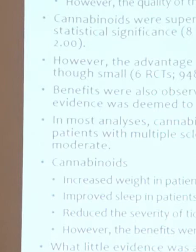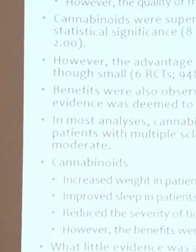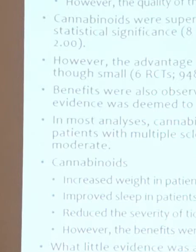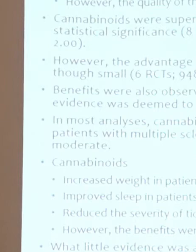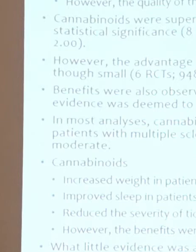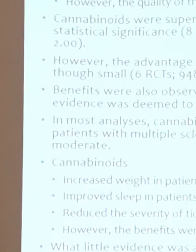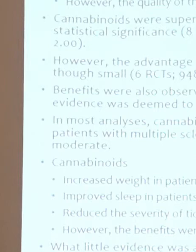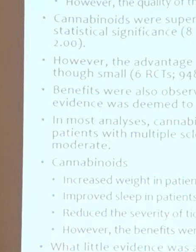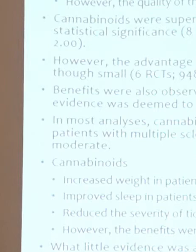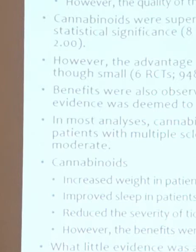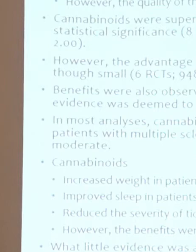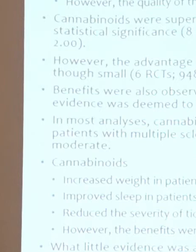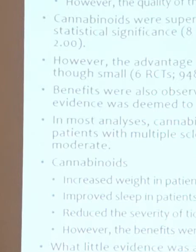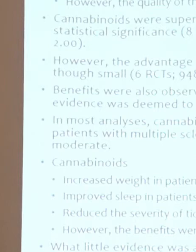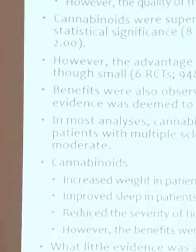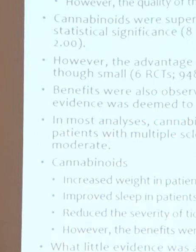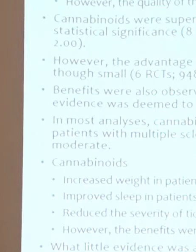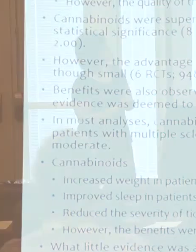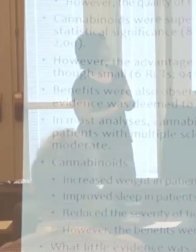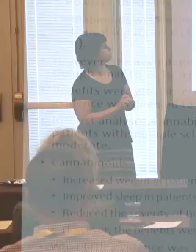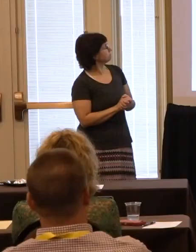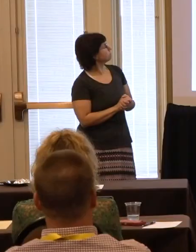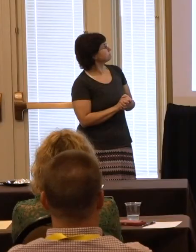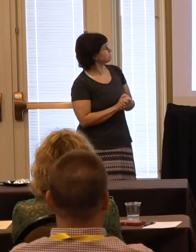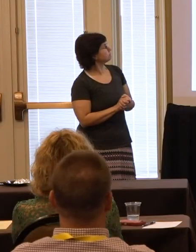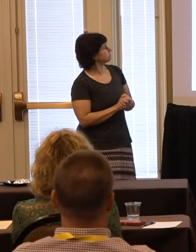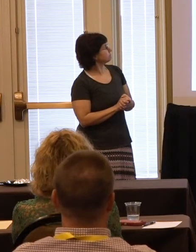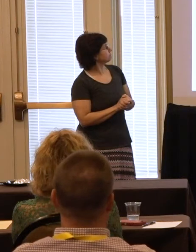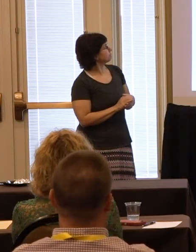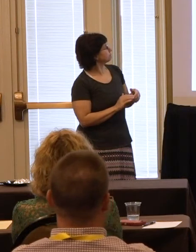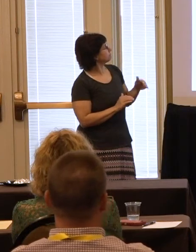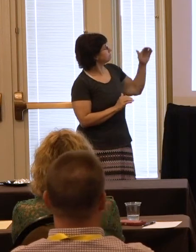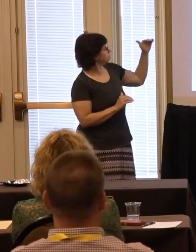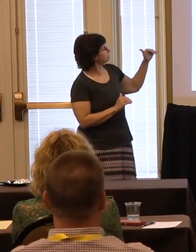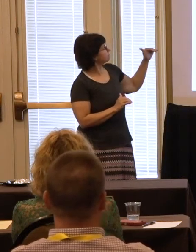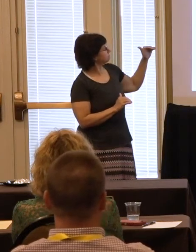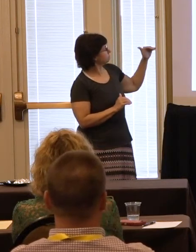although narrowly missed statistical significance.